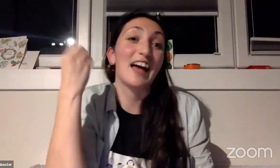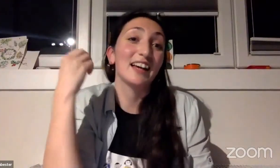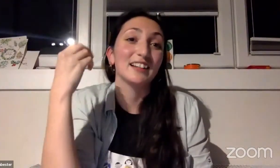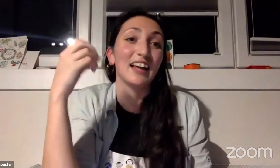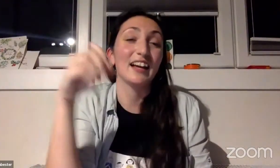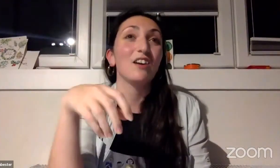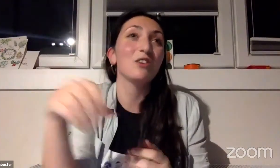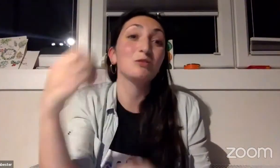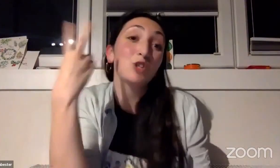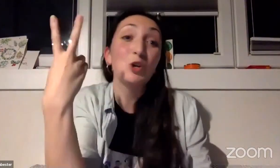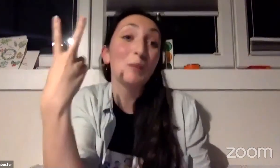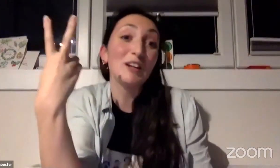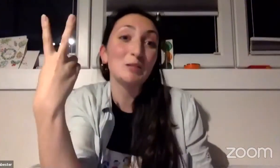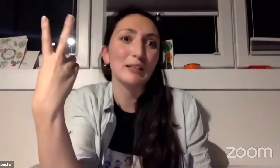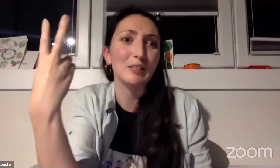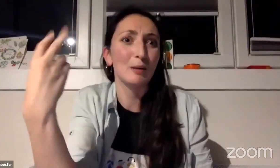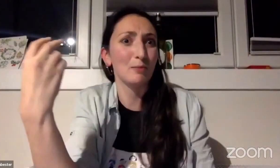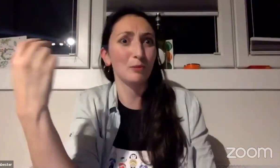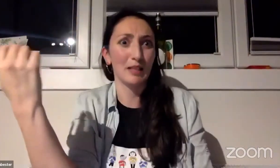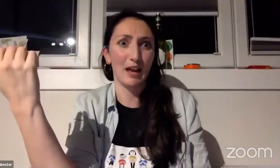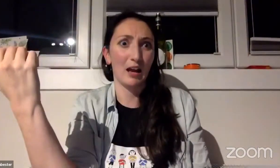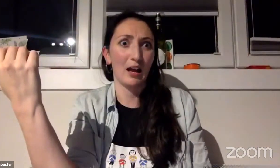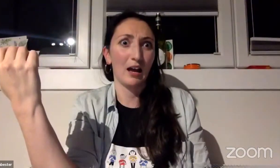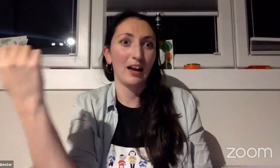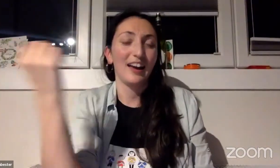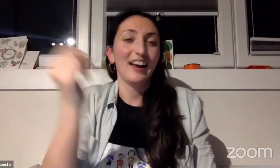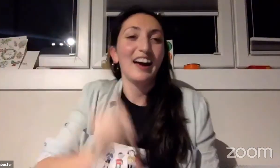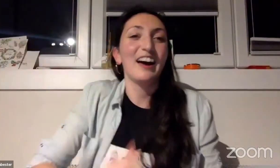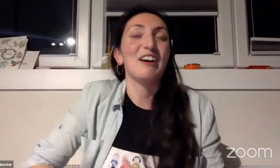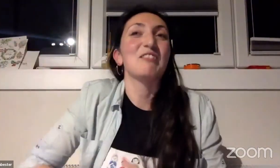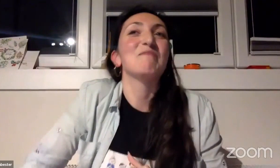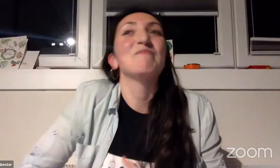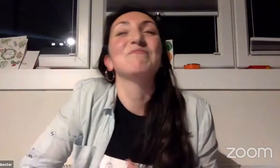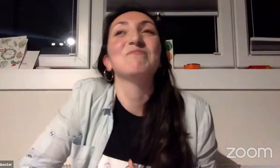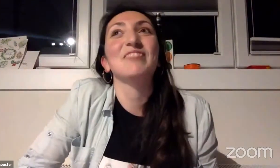trying to sign, like, oh, 2 beers, please, people would be like,